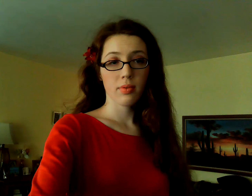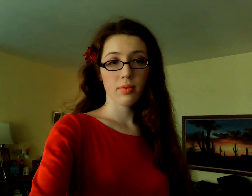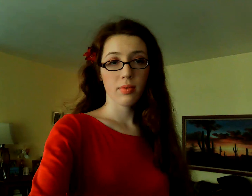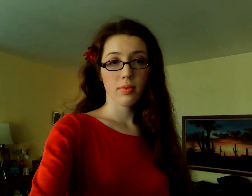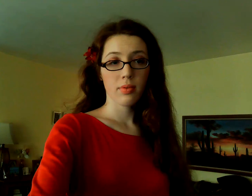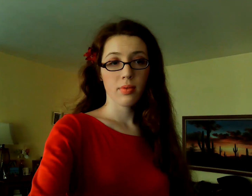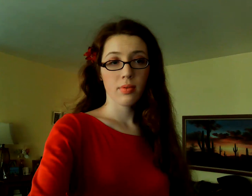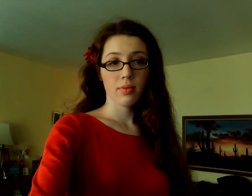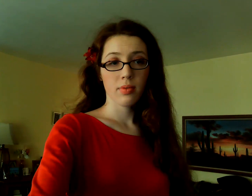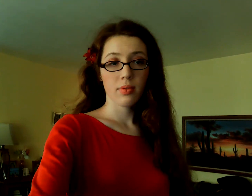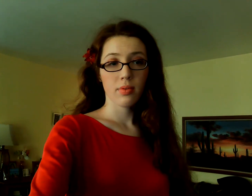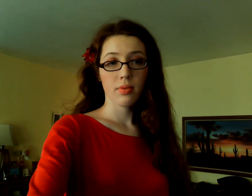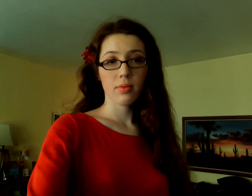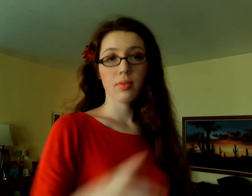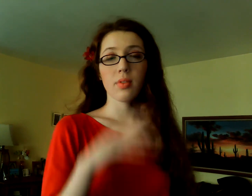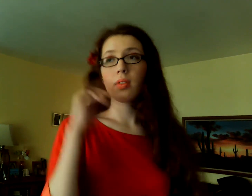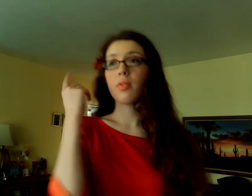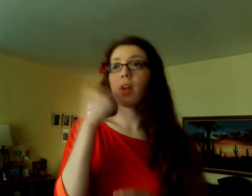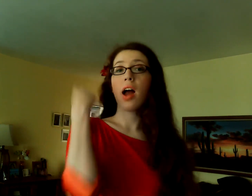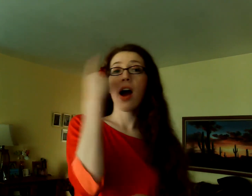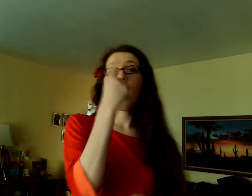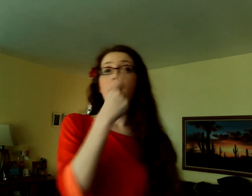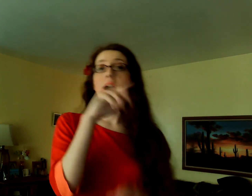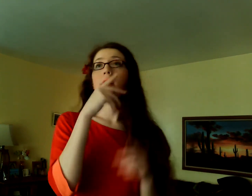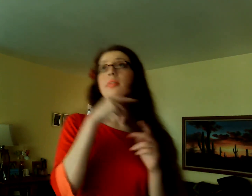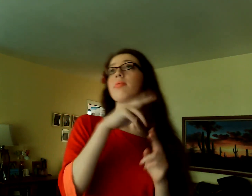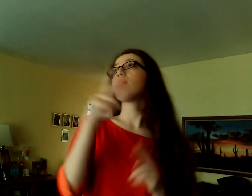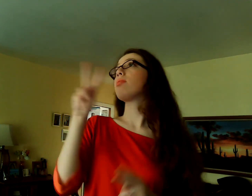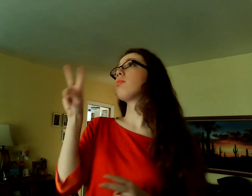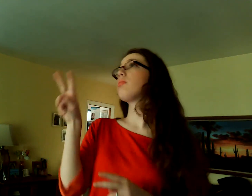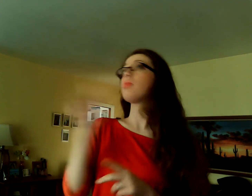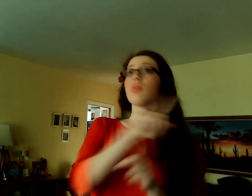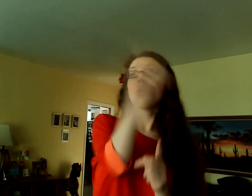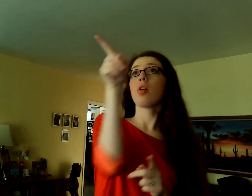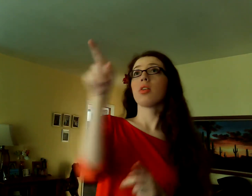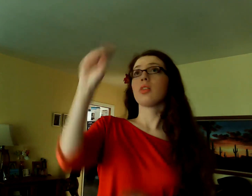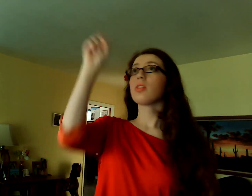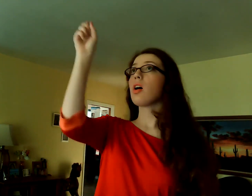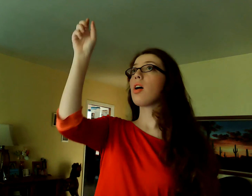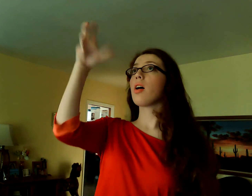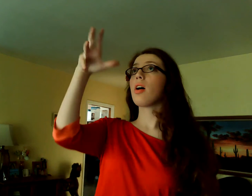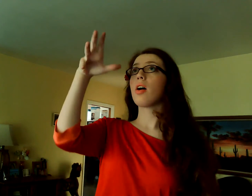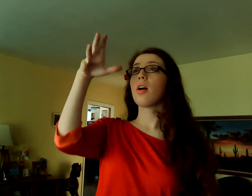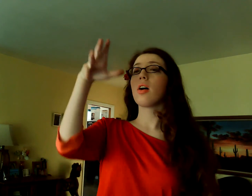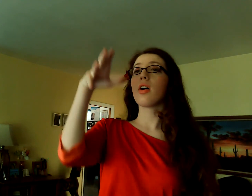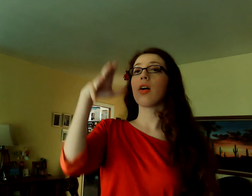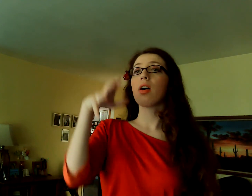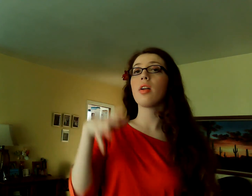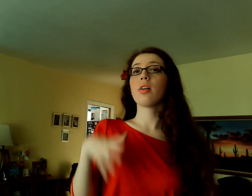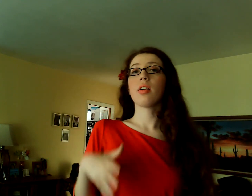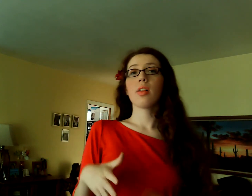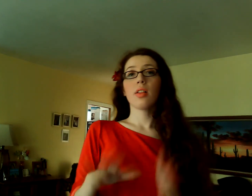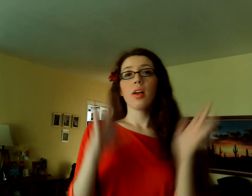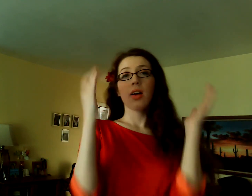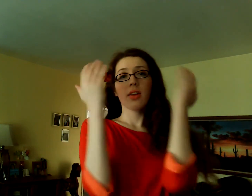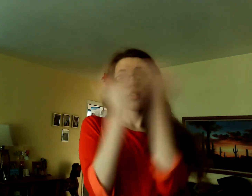Turn your face towards the sun Let the